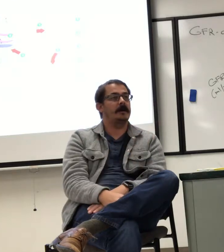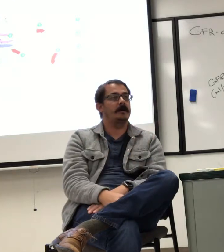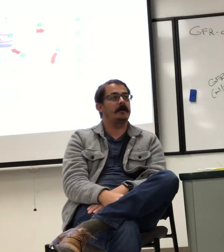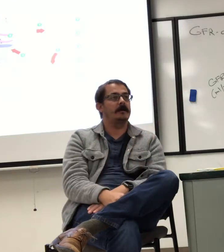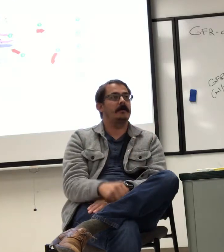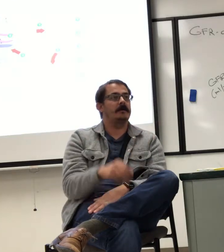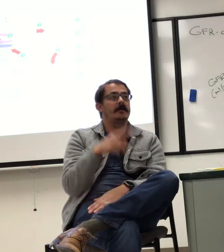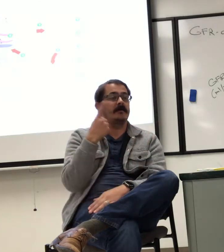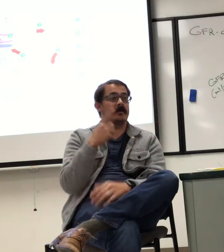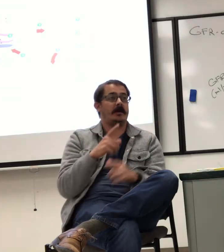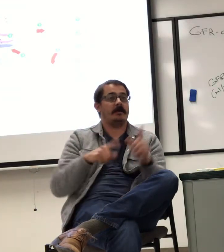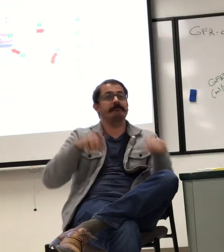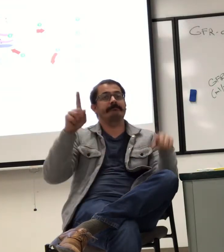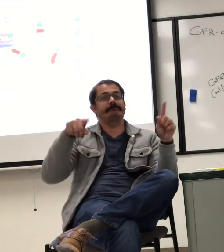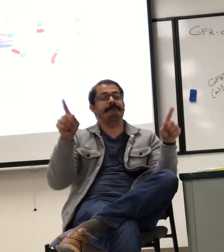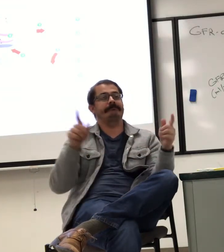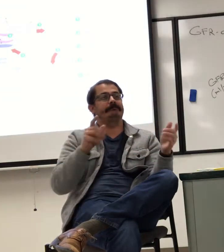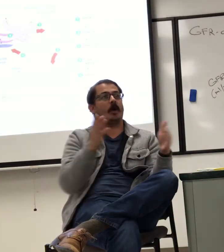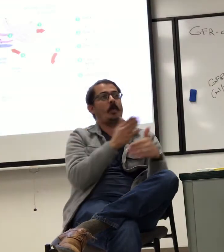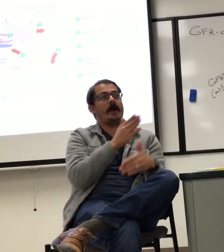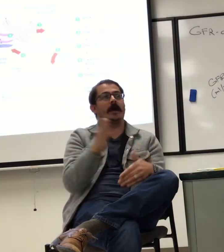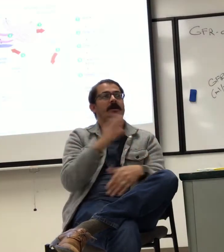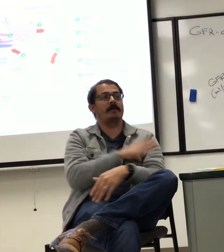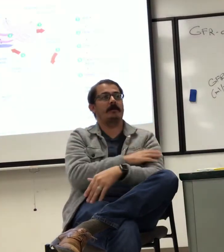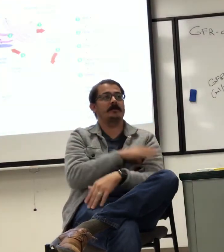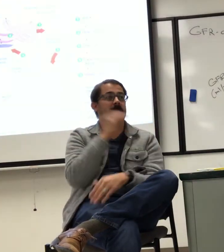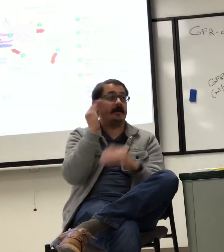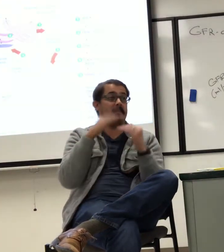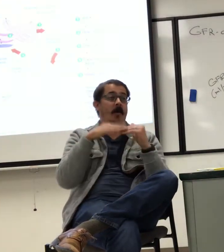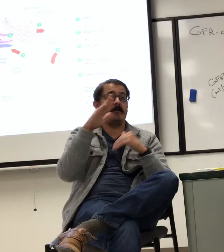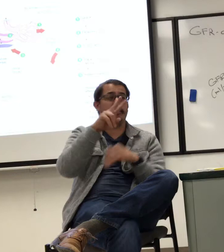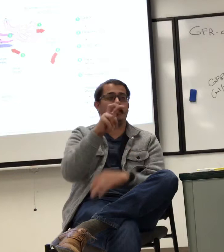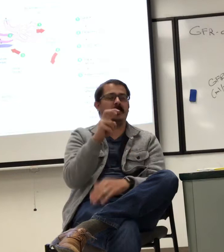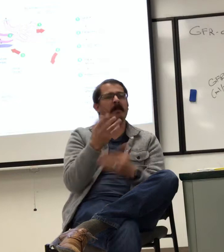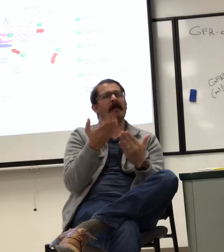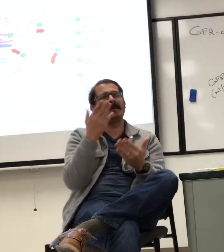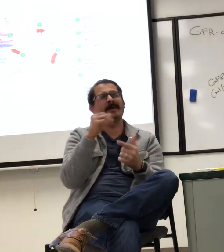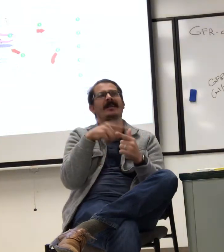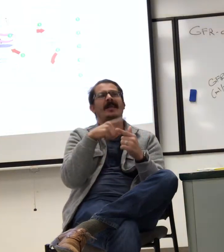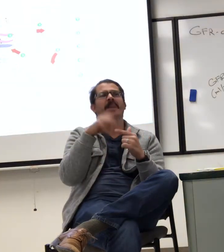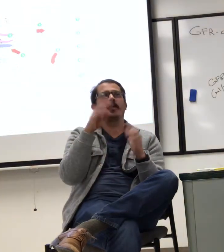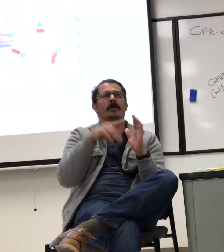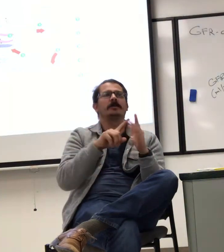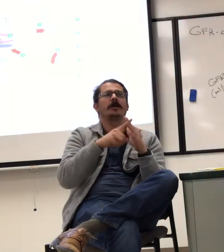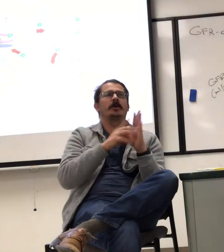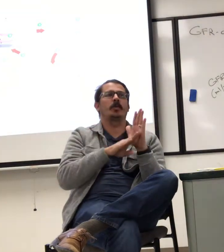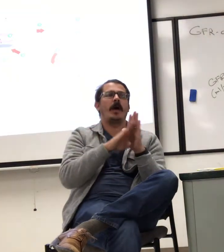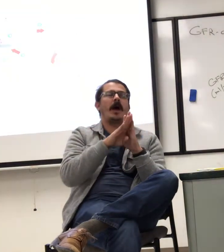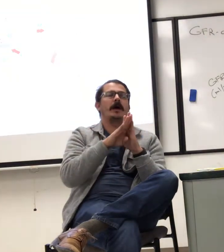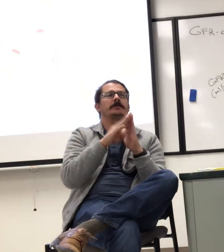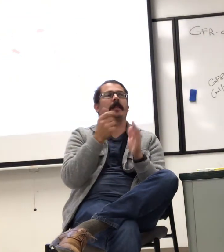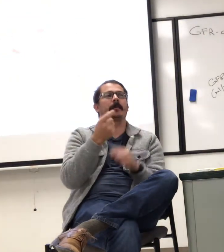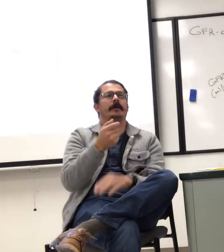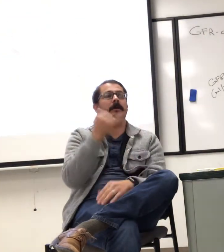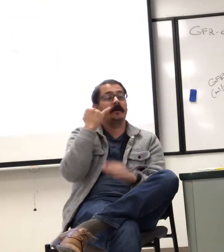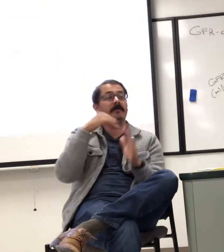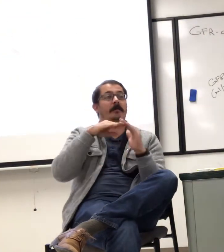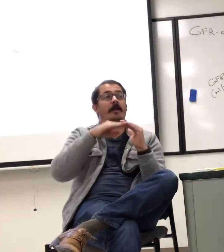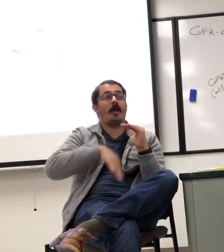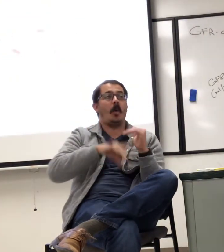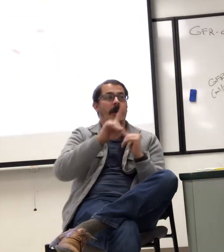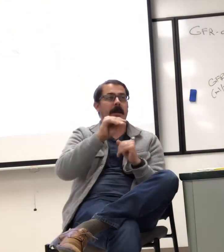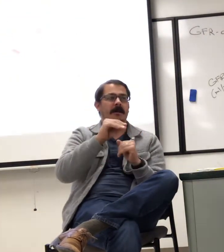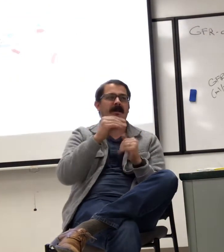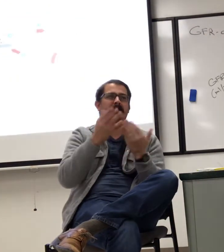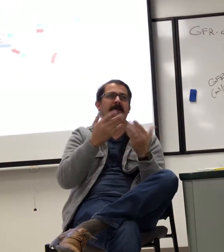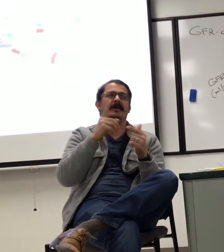range of blood pressure. If you exceed 200, maybe then it'll start to rise. And if you drop below 80,